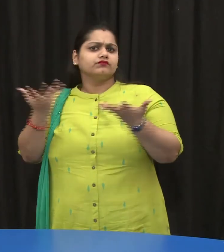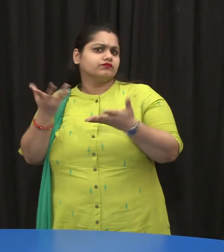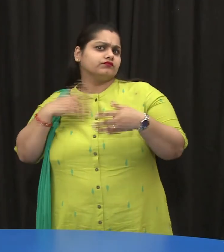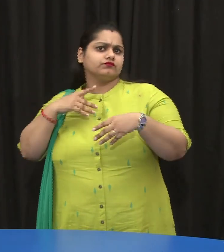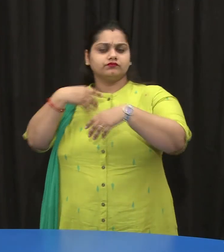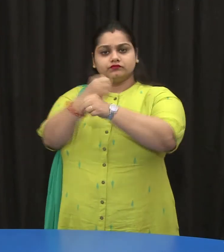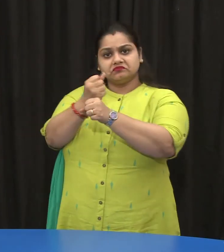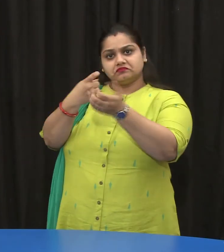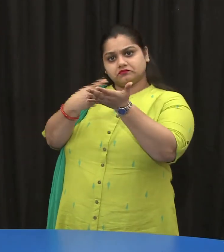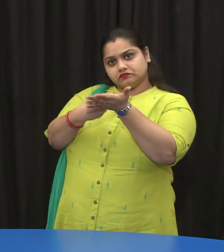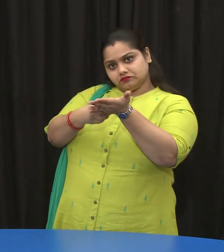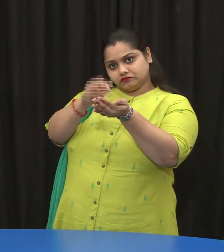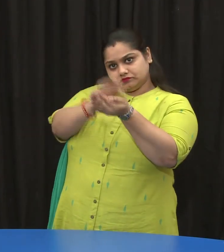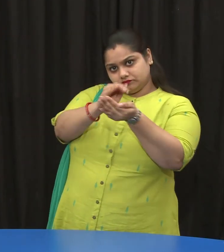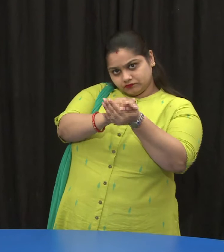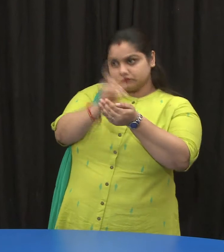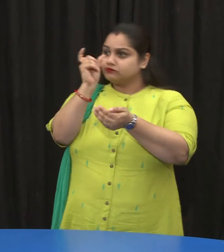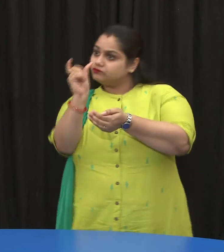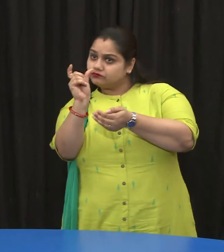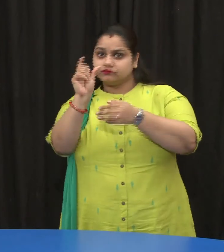cell column and row.